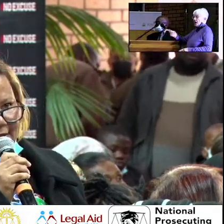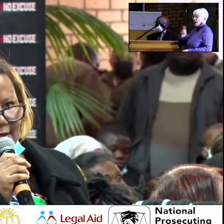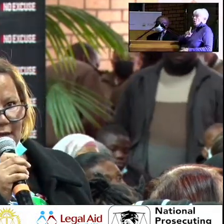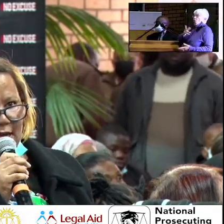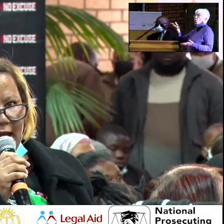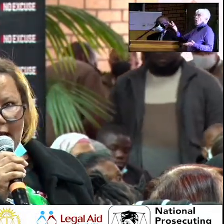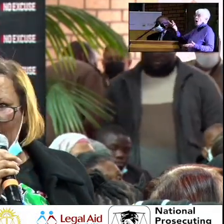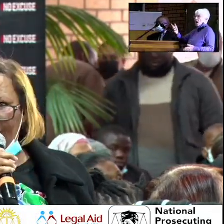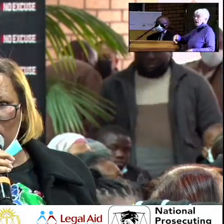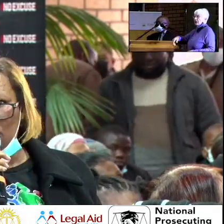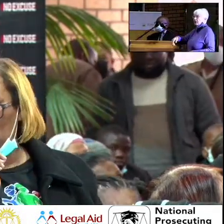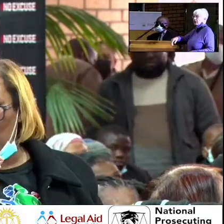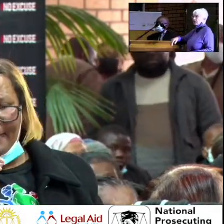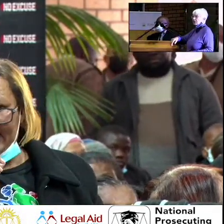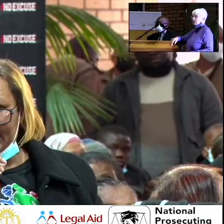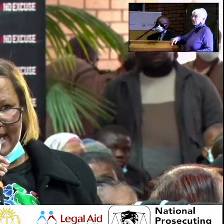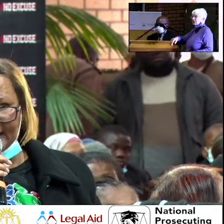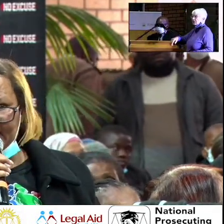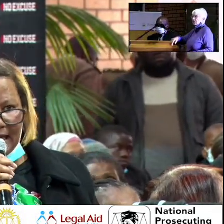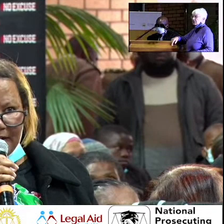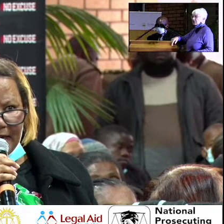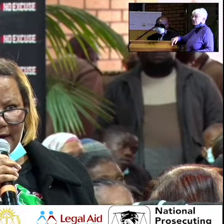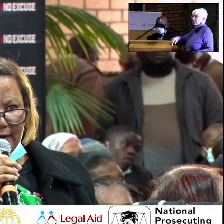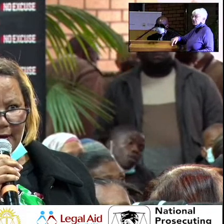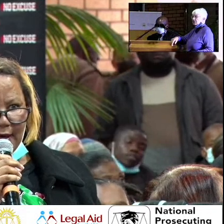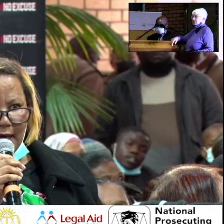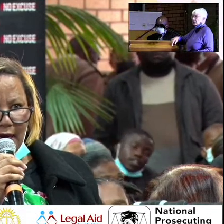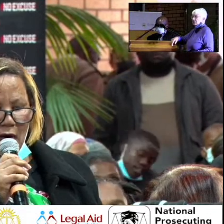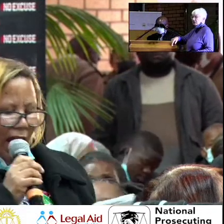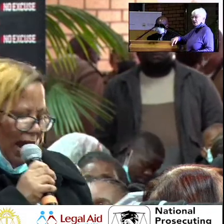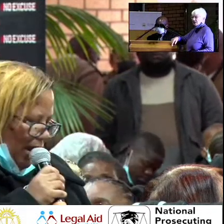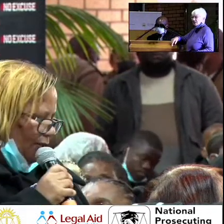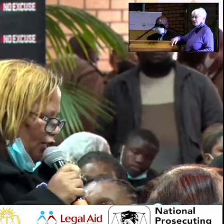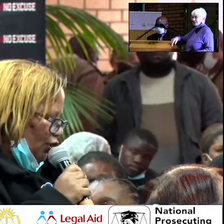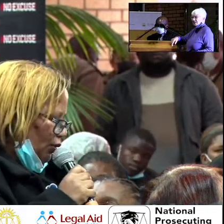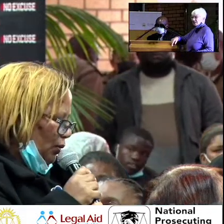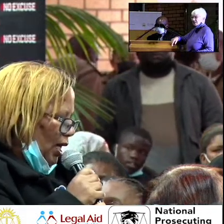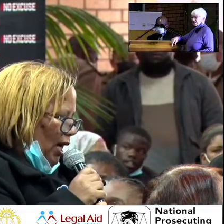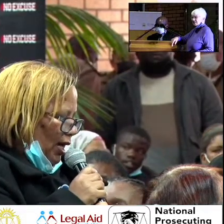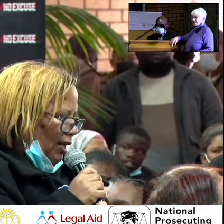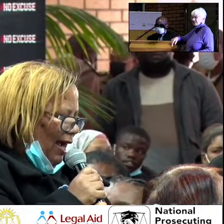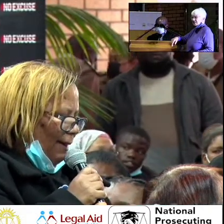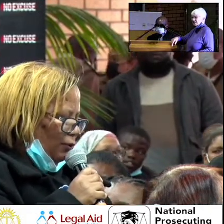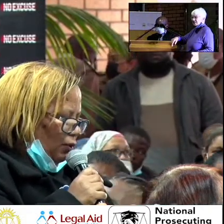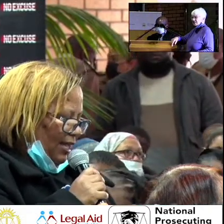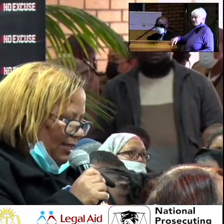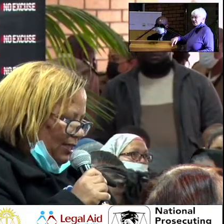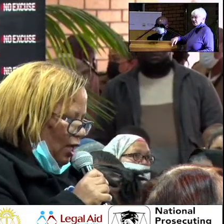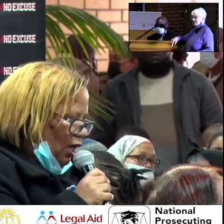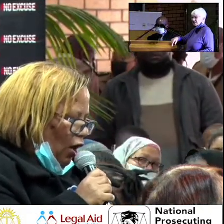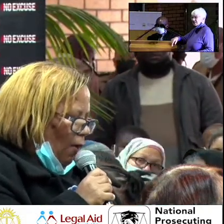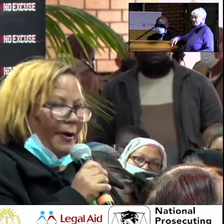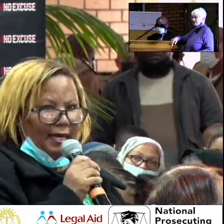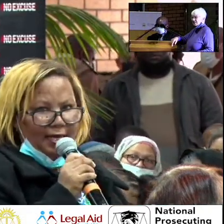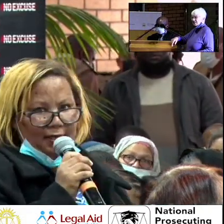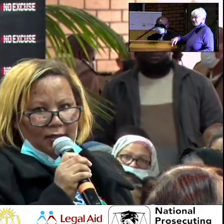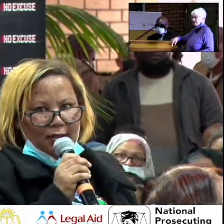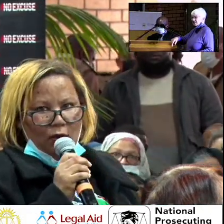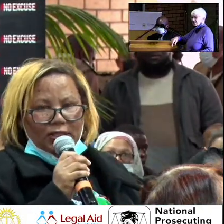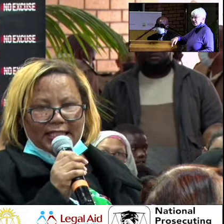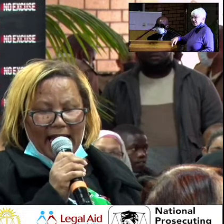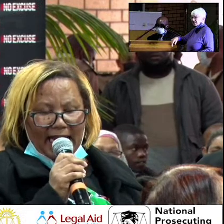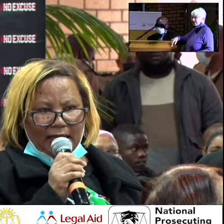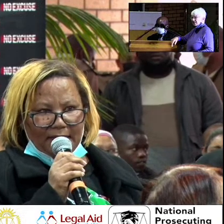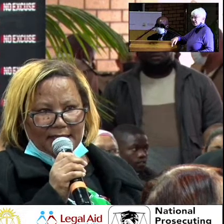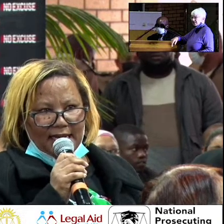right? Have you completed a survey? Or how did you come to that opinion